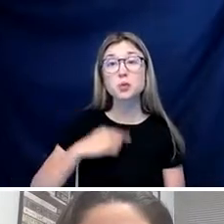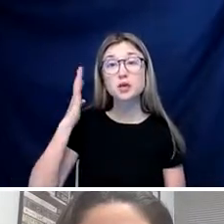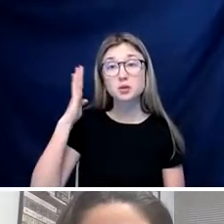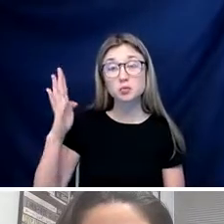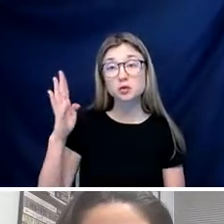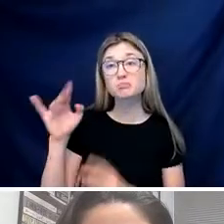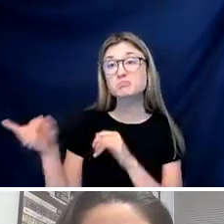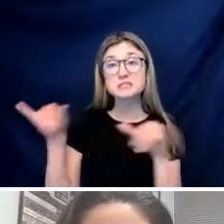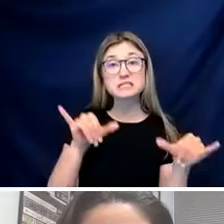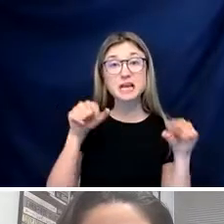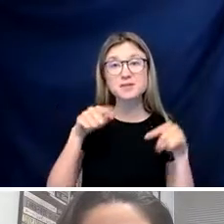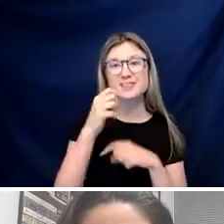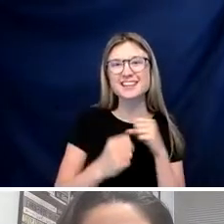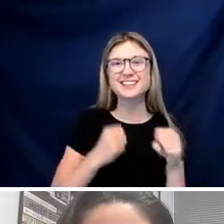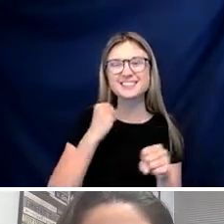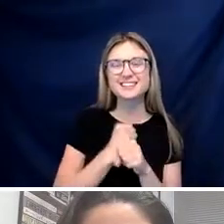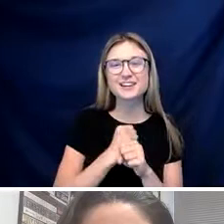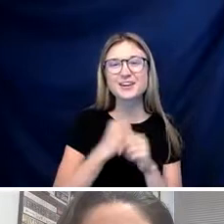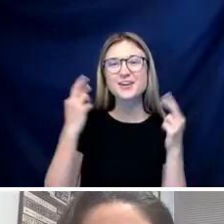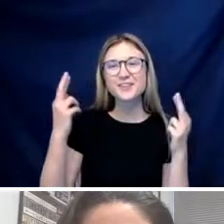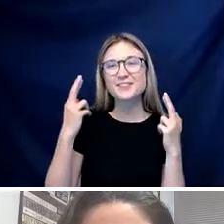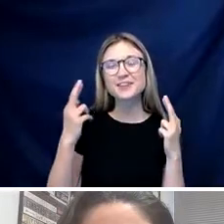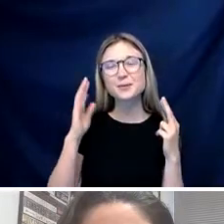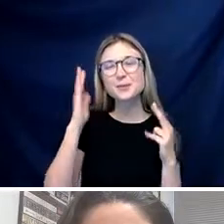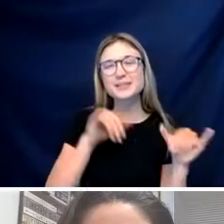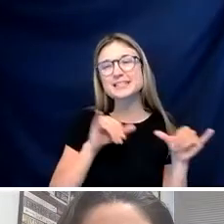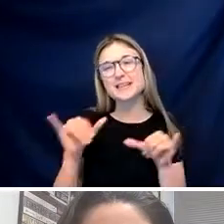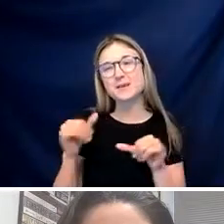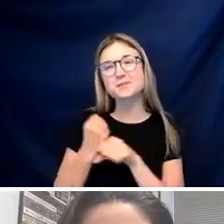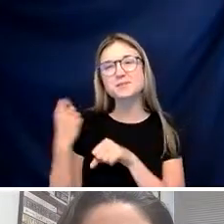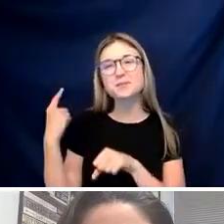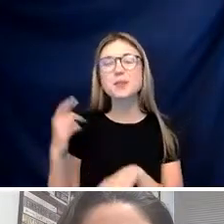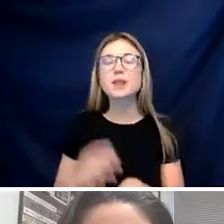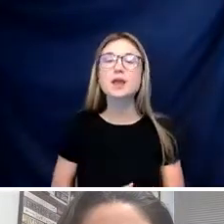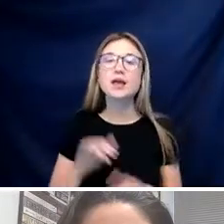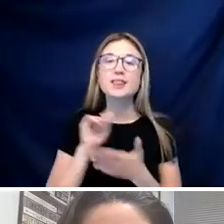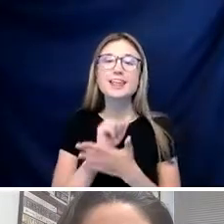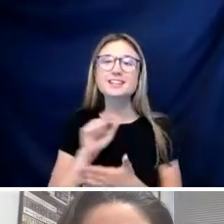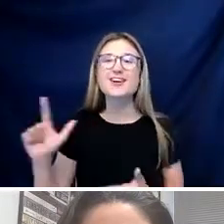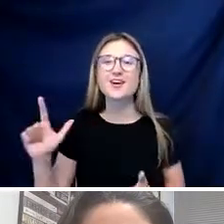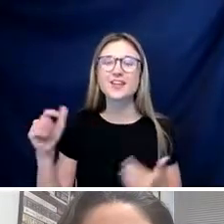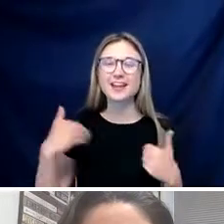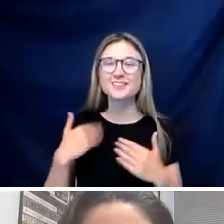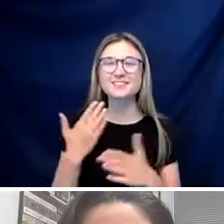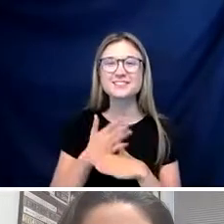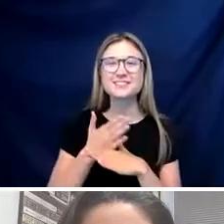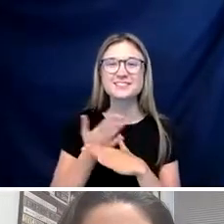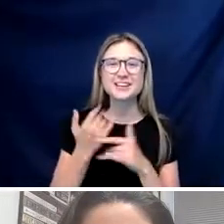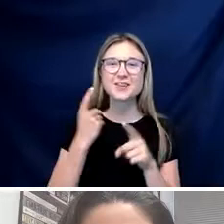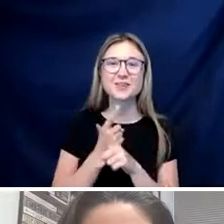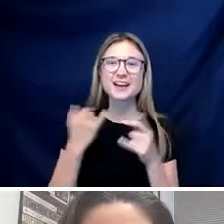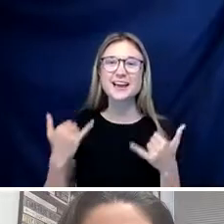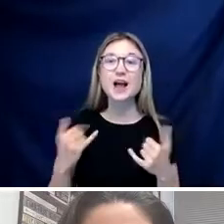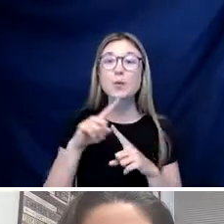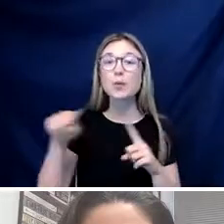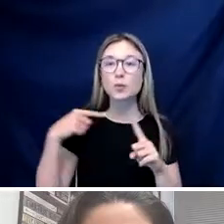and hopefully have the same effect. So that's all I had to share at this time. So once things become more